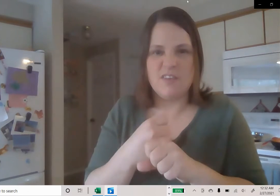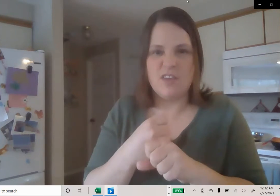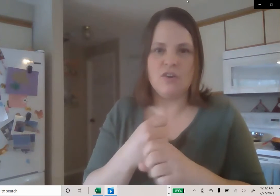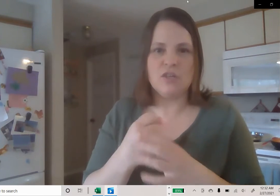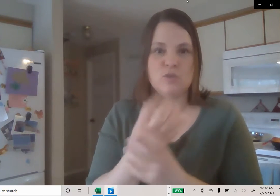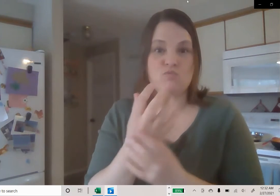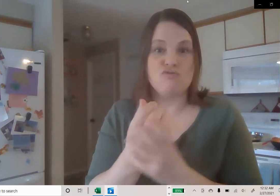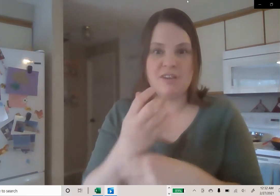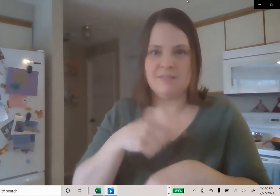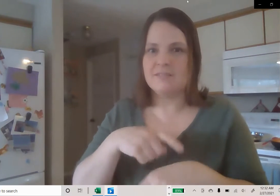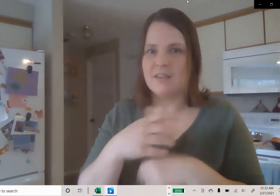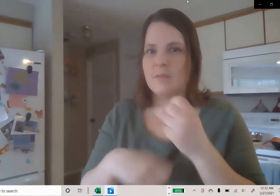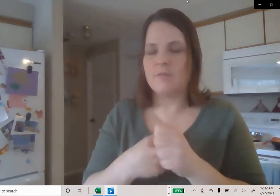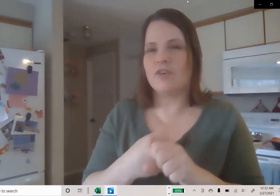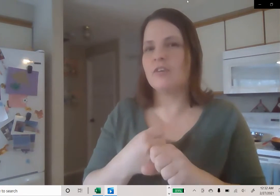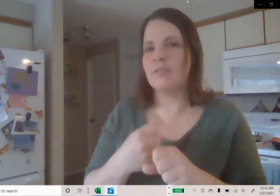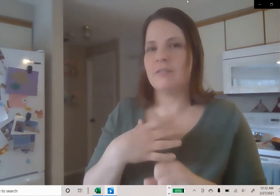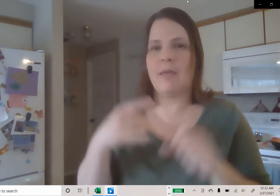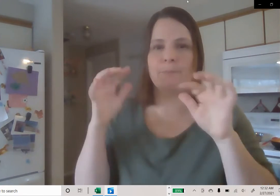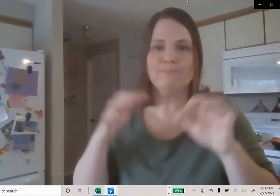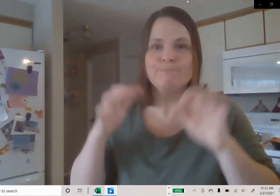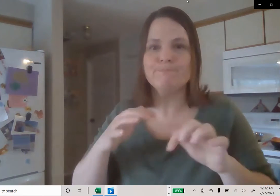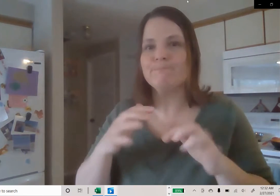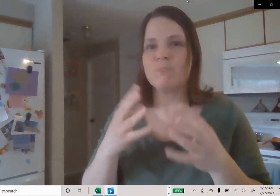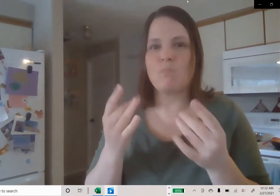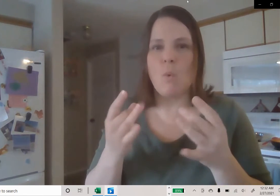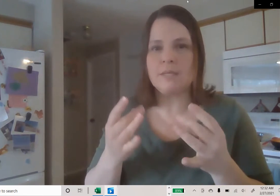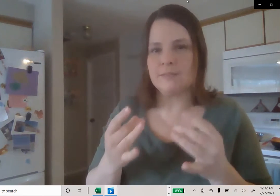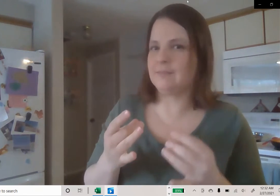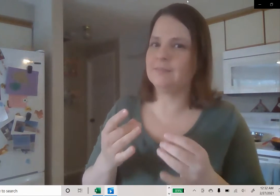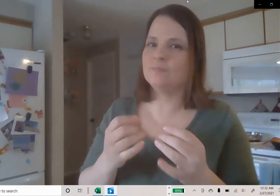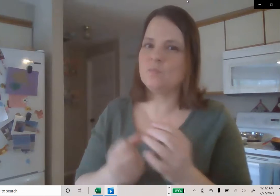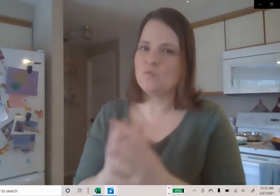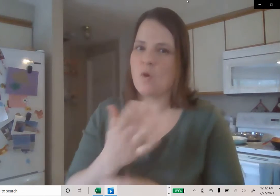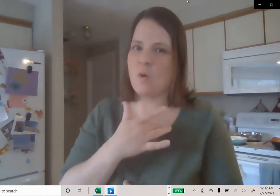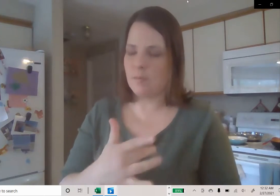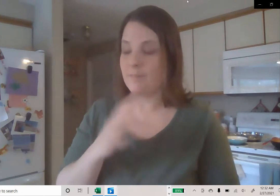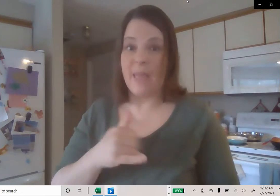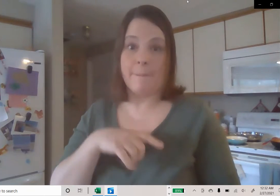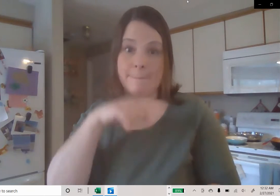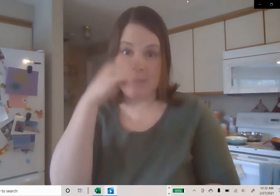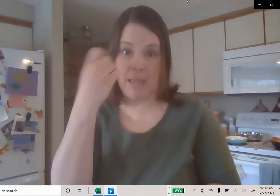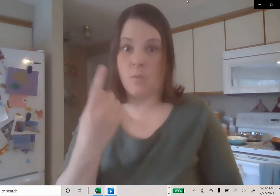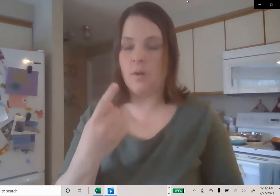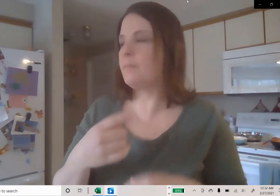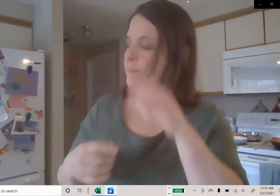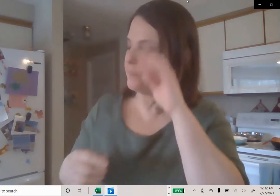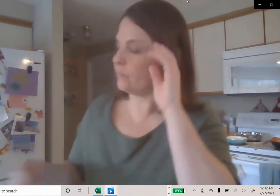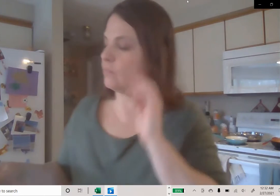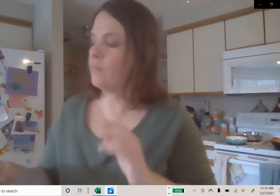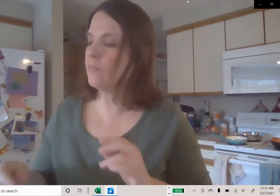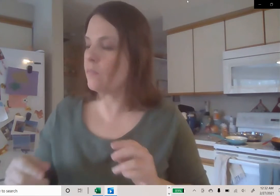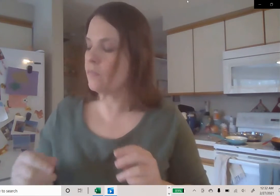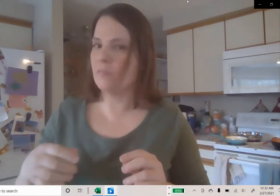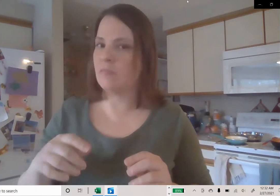right now during this time of year because it's spring and they tend to grow in the wet